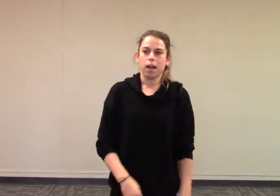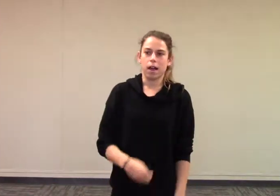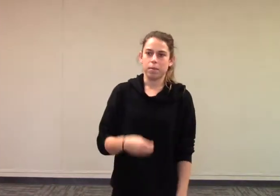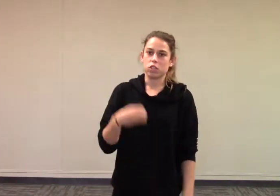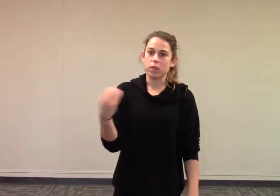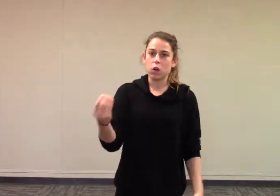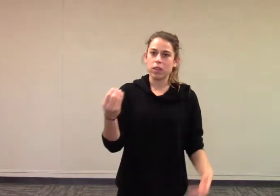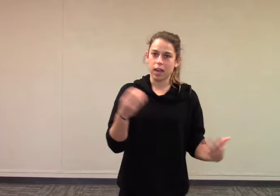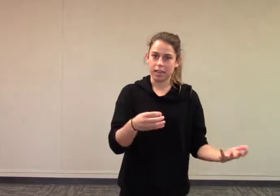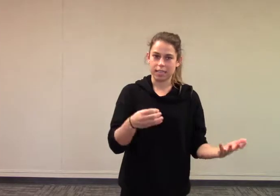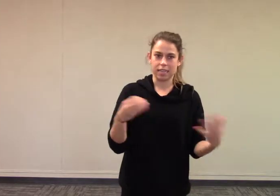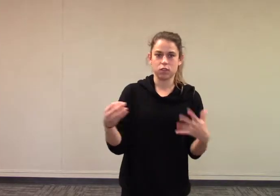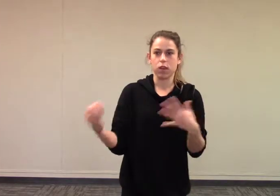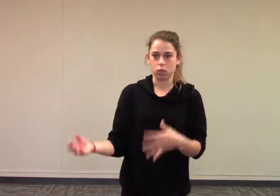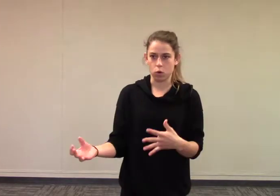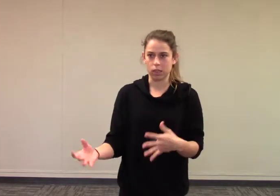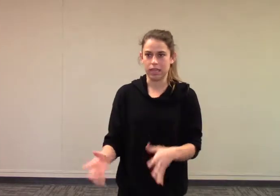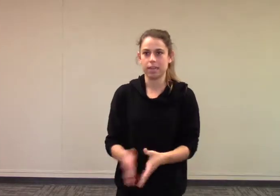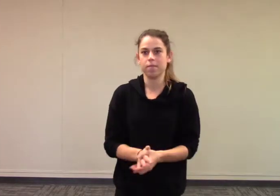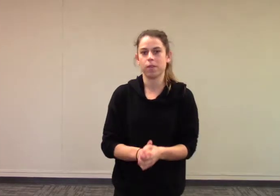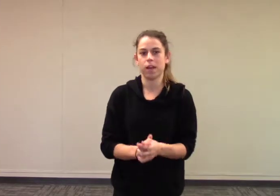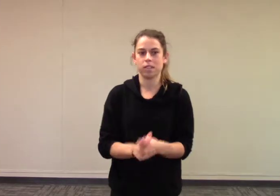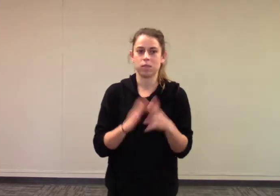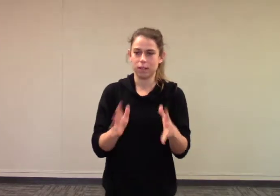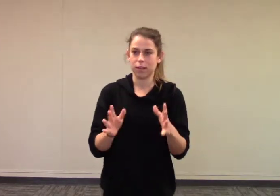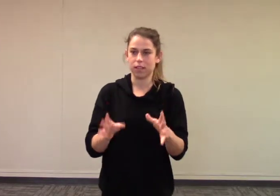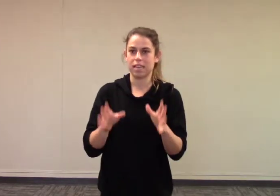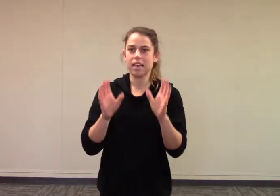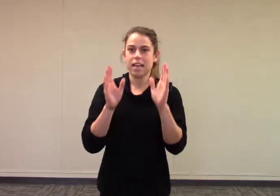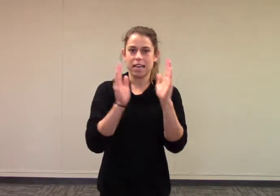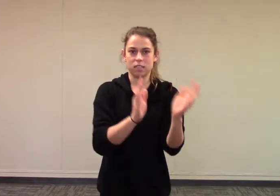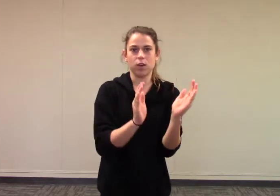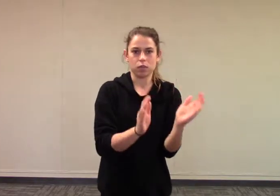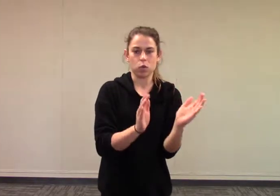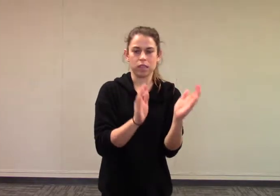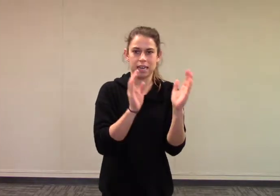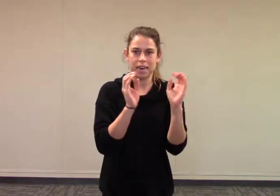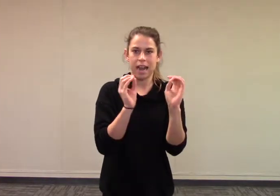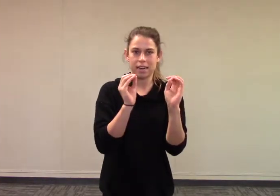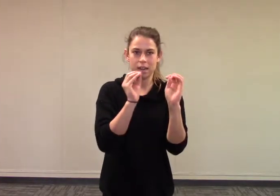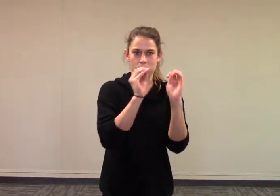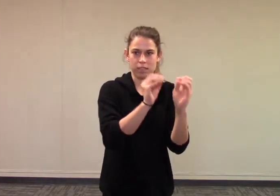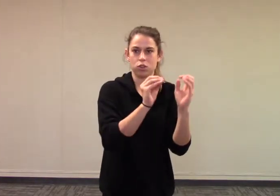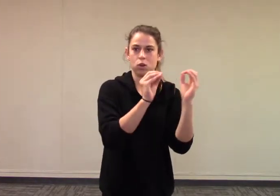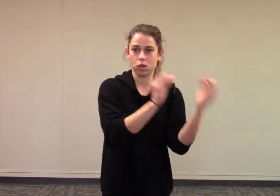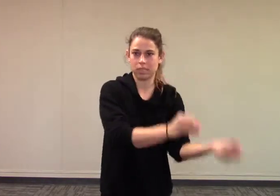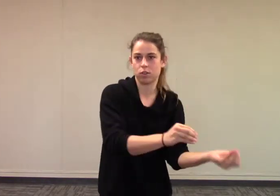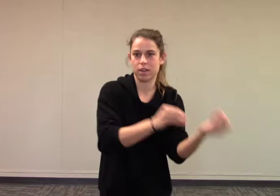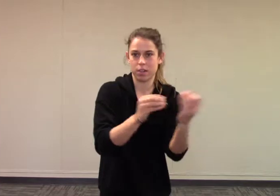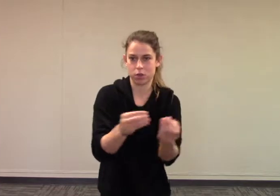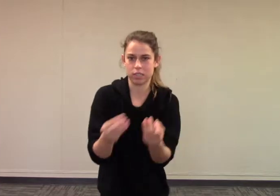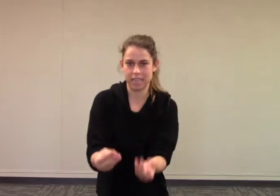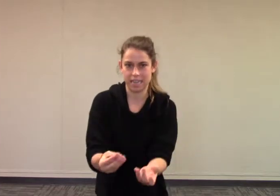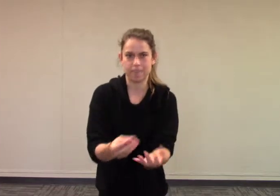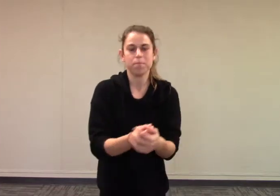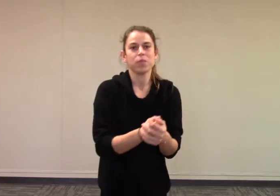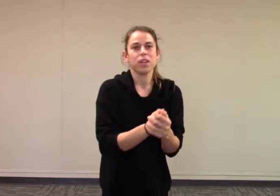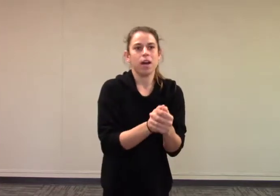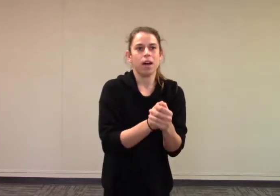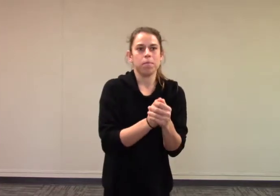And so we know that Huntington gets phosphorylated. Specifically, it gets phosphorylated at a residue called serine 13.